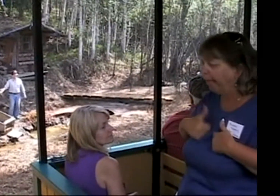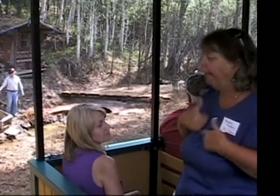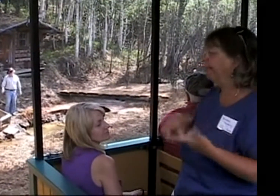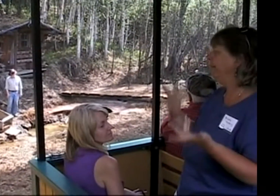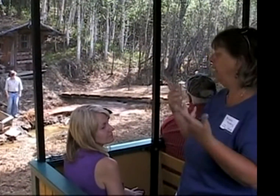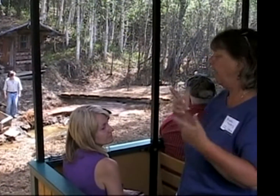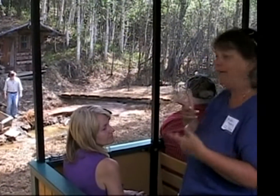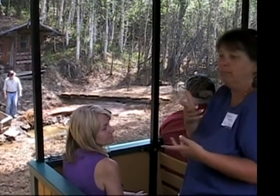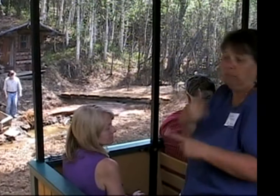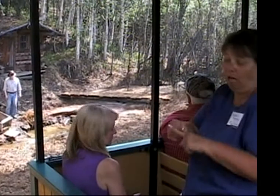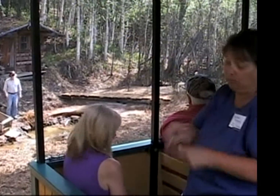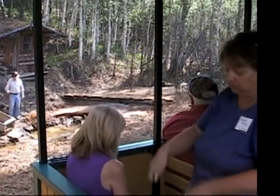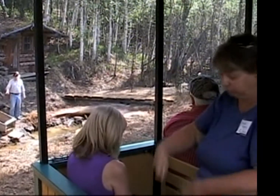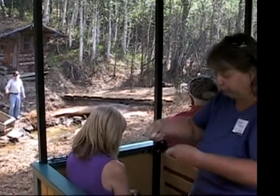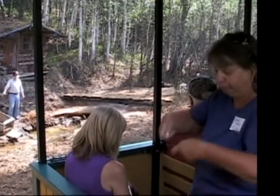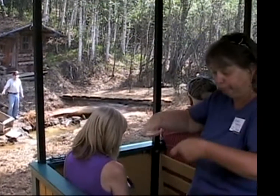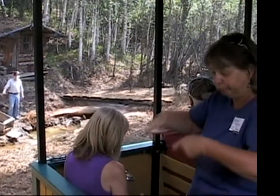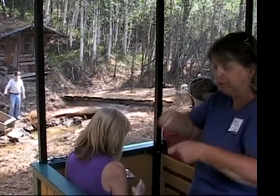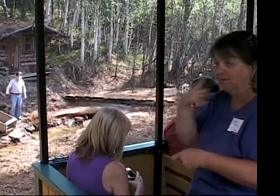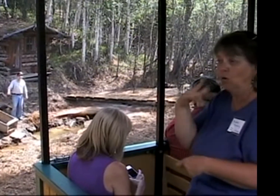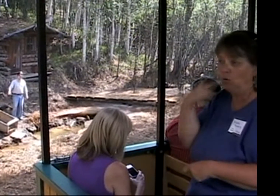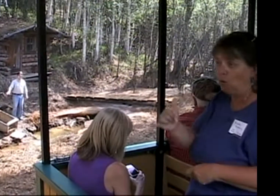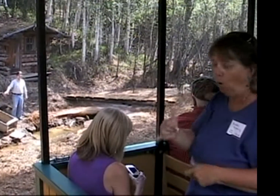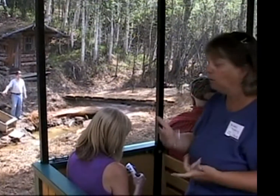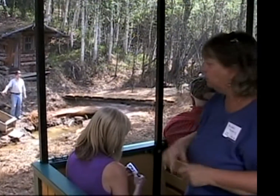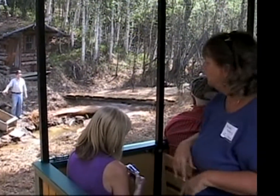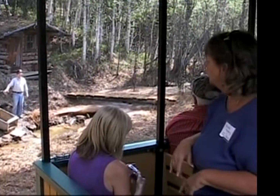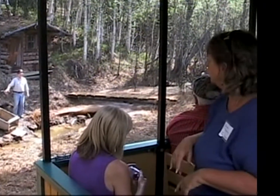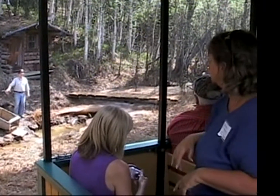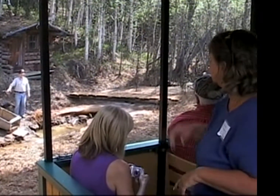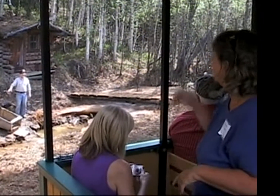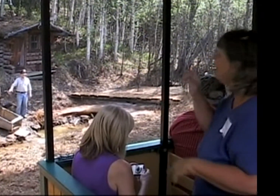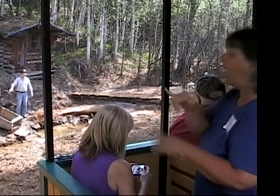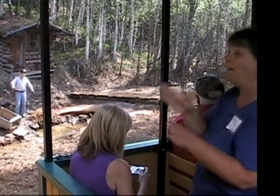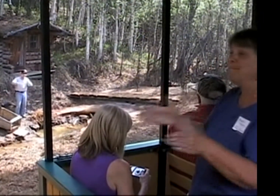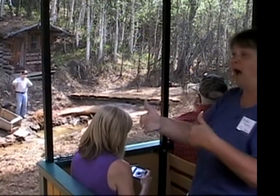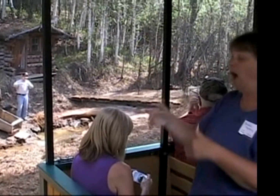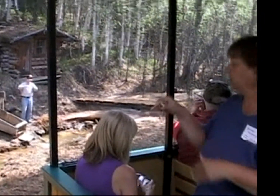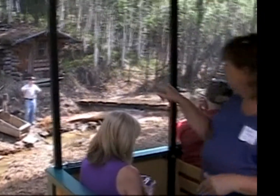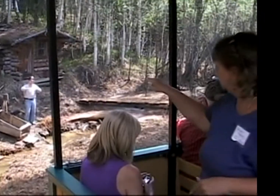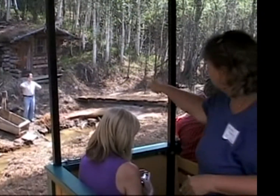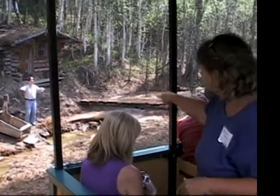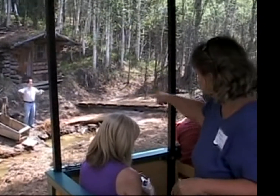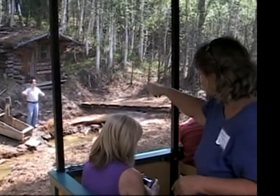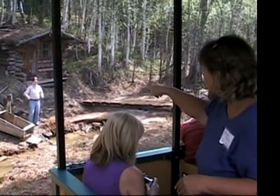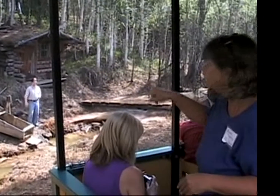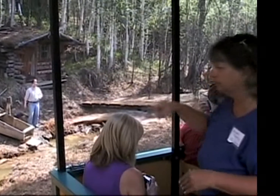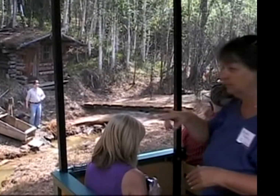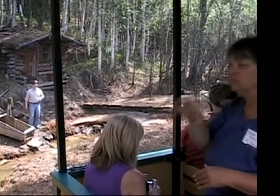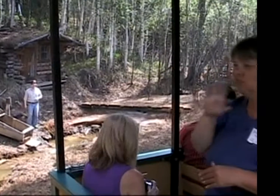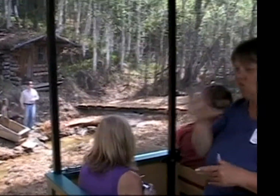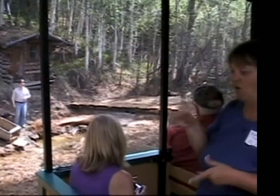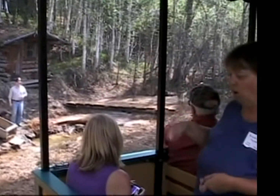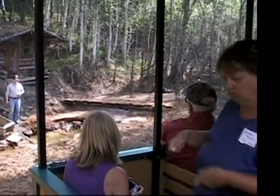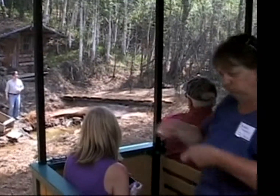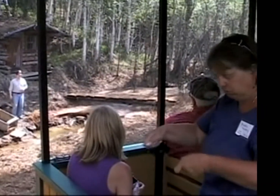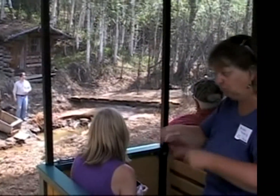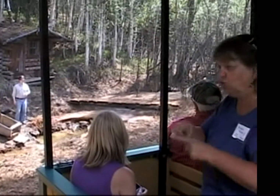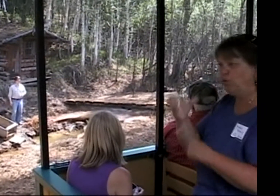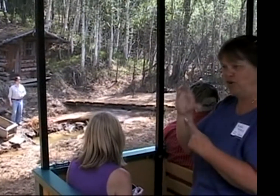gold. It was efficient for them to construct a portable sluice box like this, with which they would work these creeks prospecting for gold. And sometimes